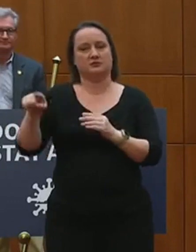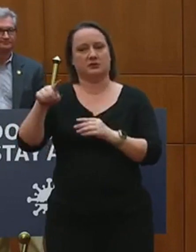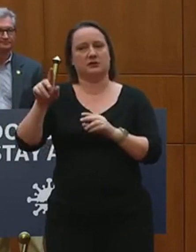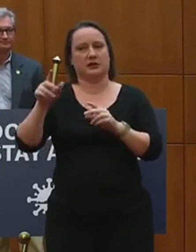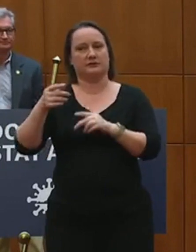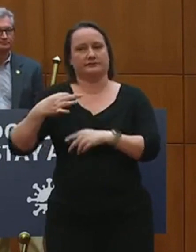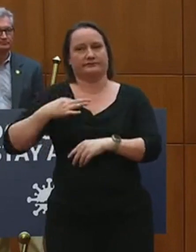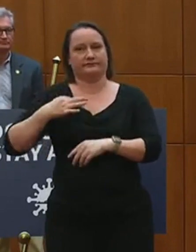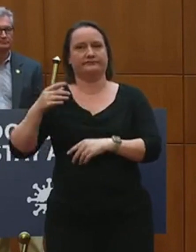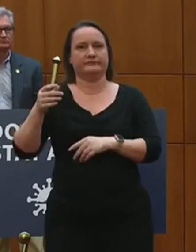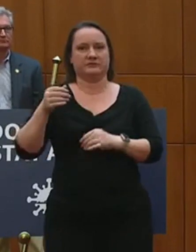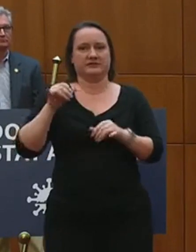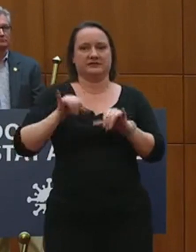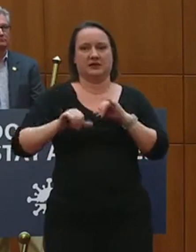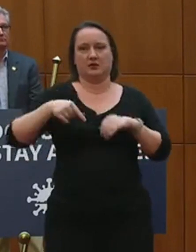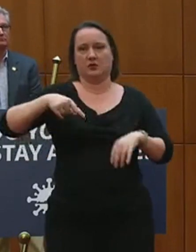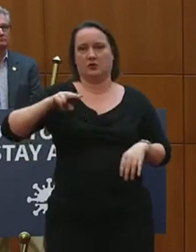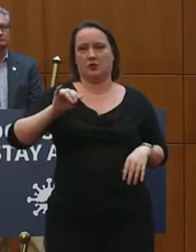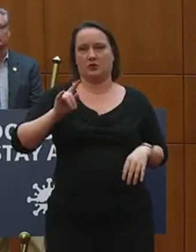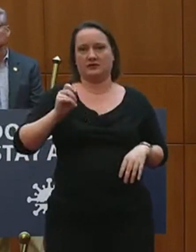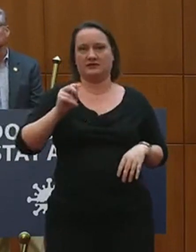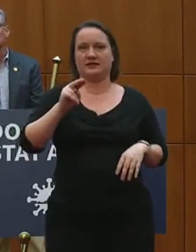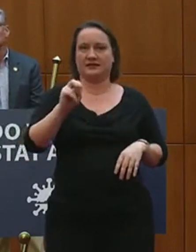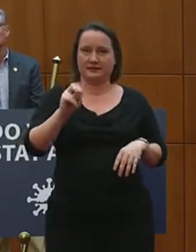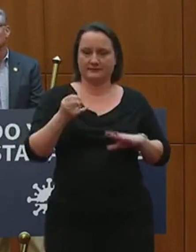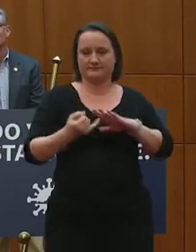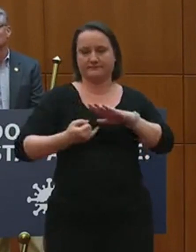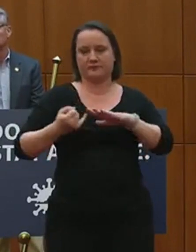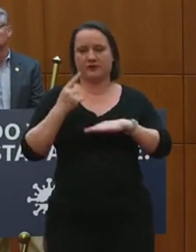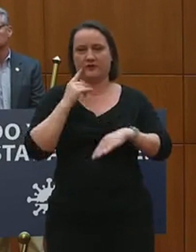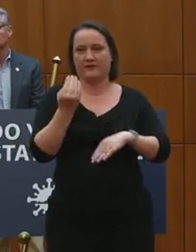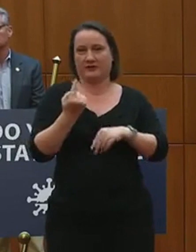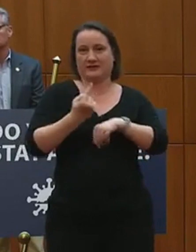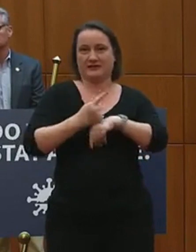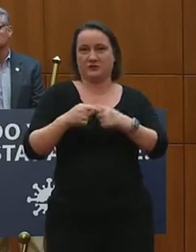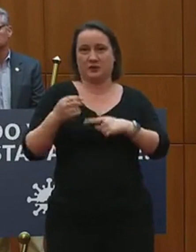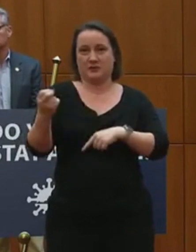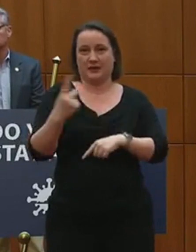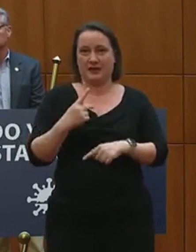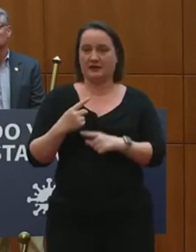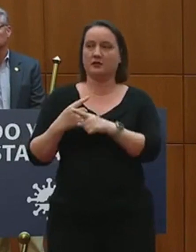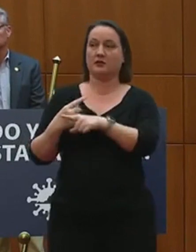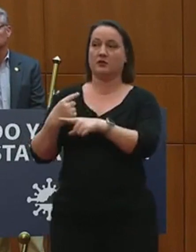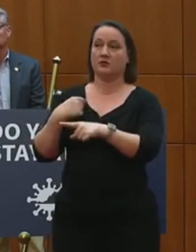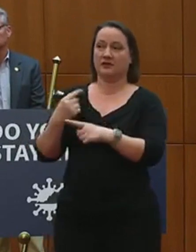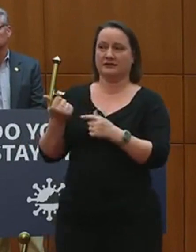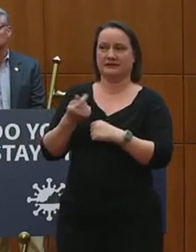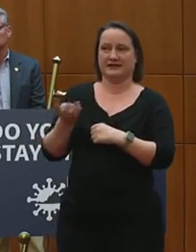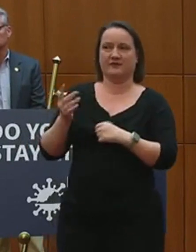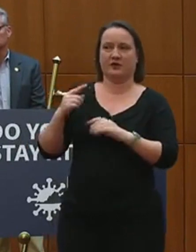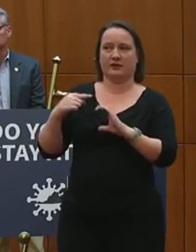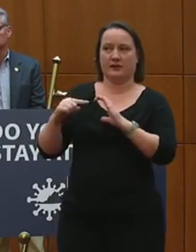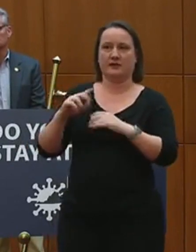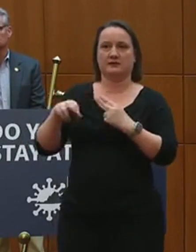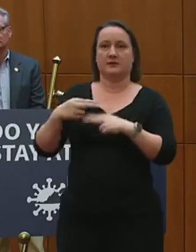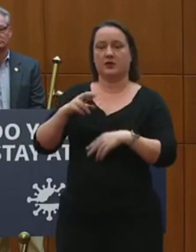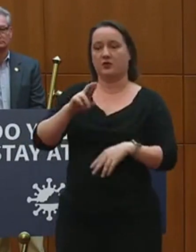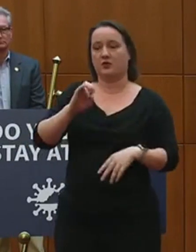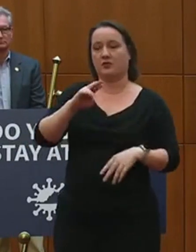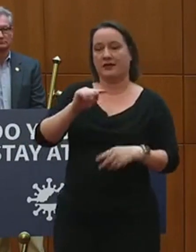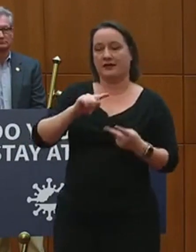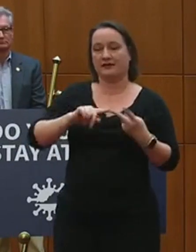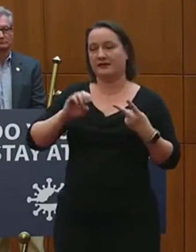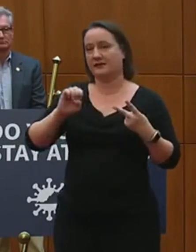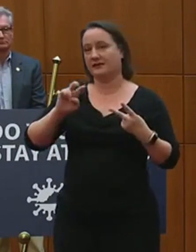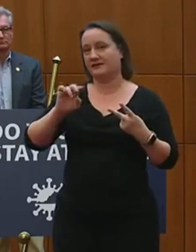Yeah, so we also got a lot of emails about rent and eviction freezes, given that it's the end of the month. Have you given any thought,